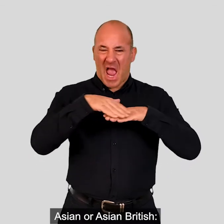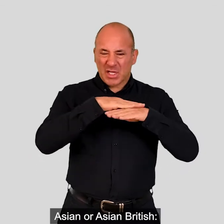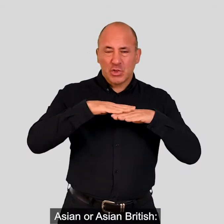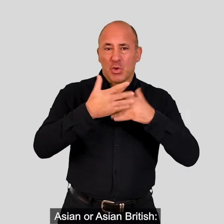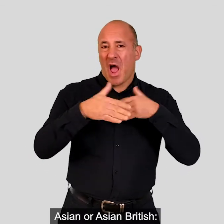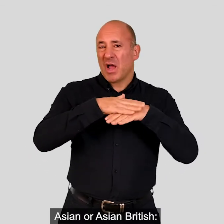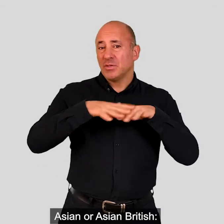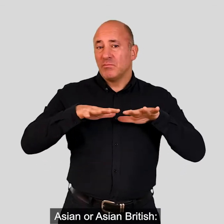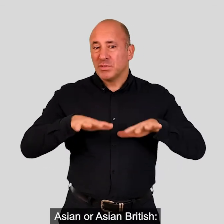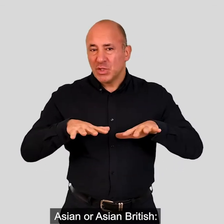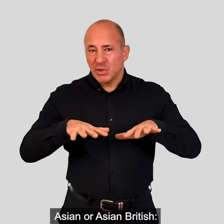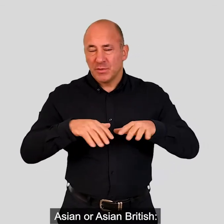Asian or Asian British,